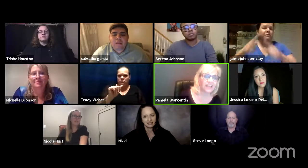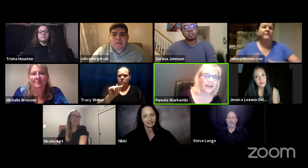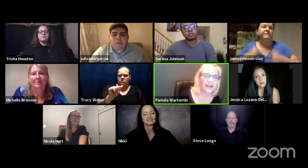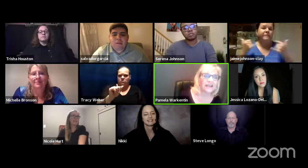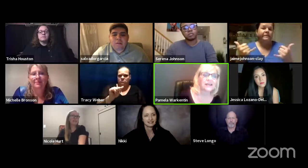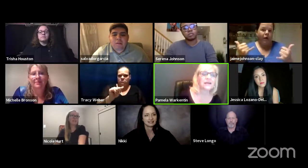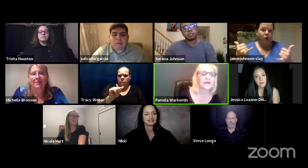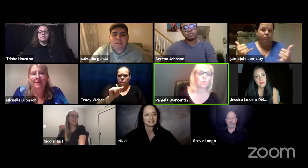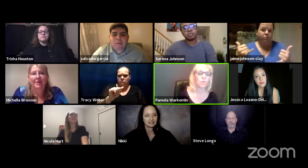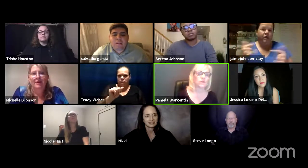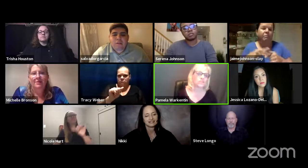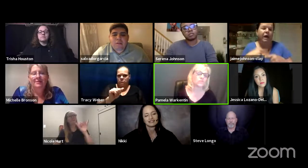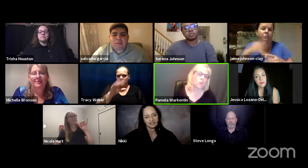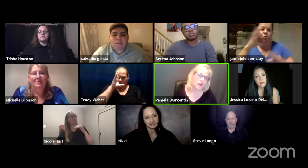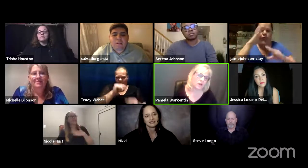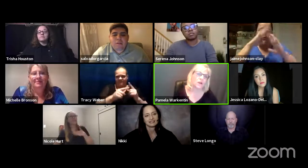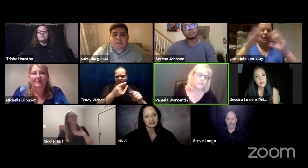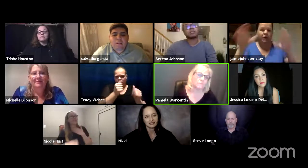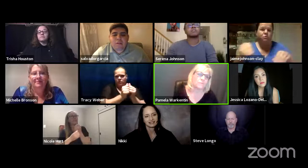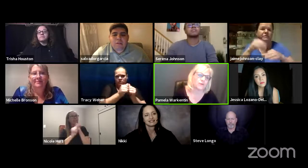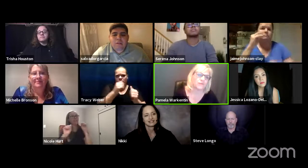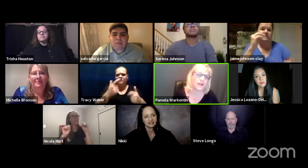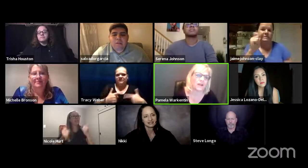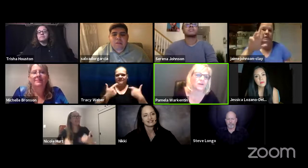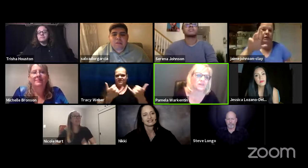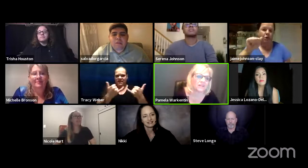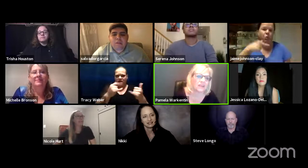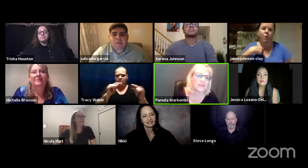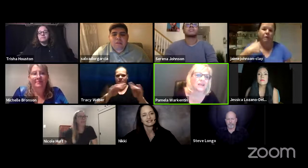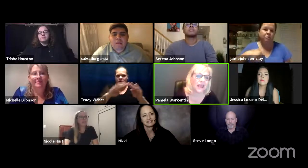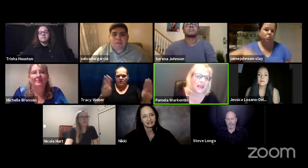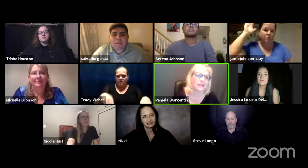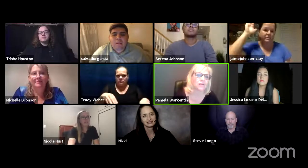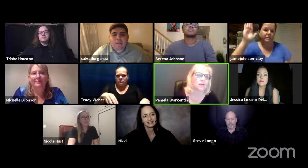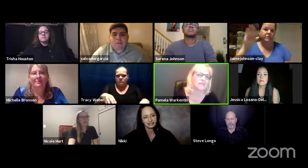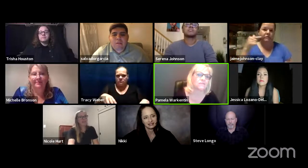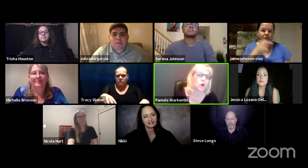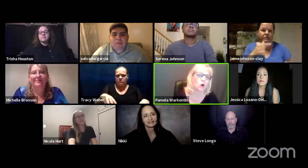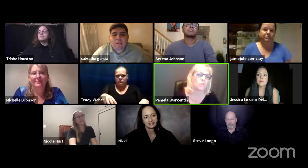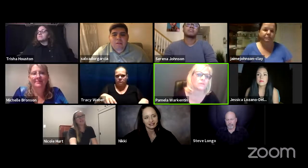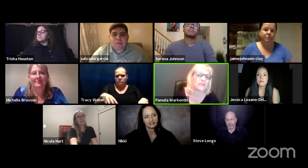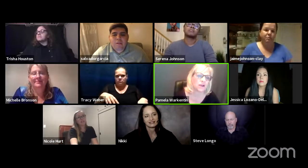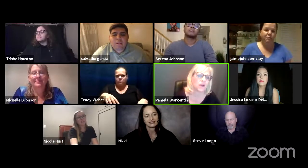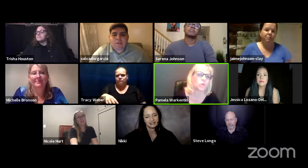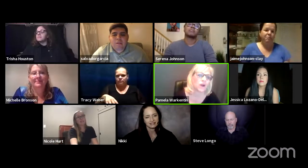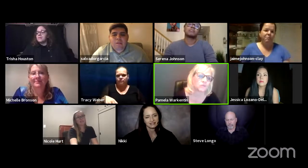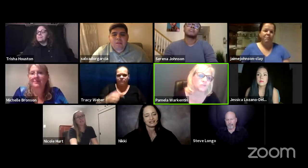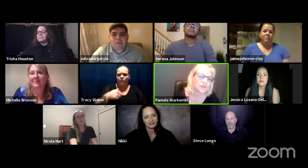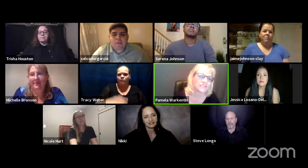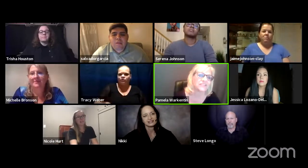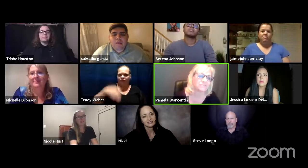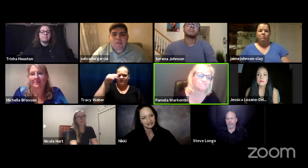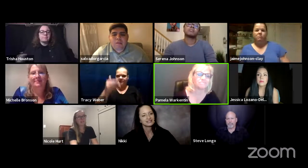Chowchilla, which is where my boyfriend and I are living and looking for a home in Madera, where I was raised.